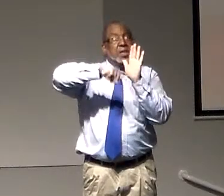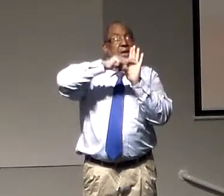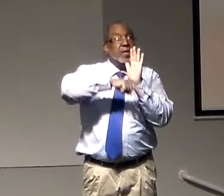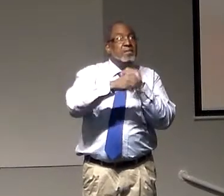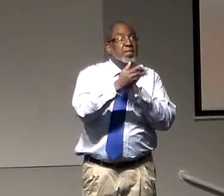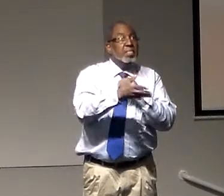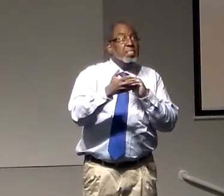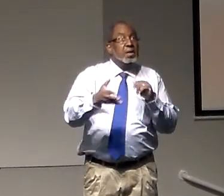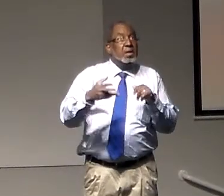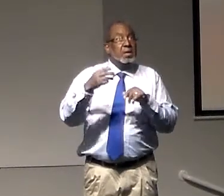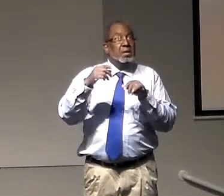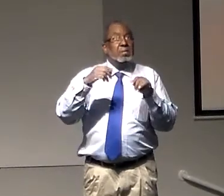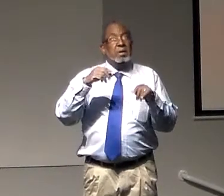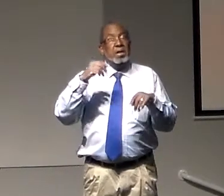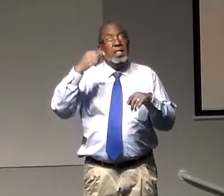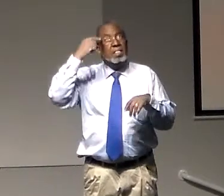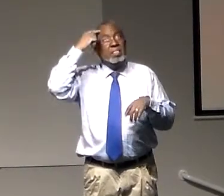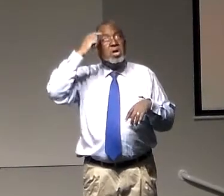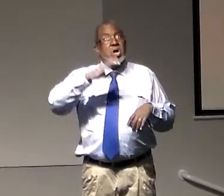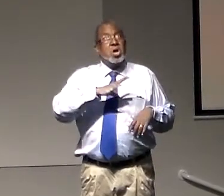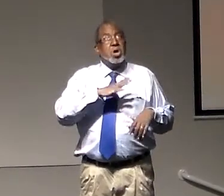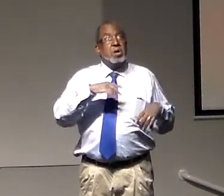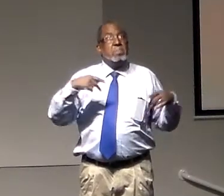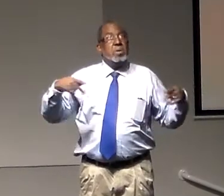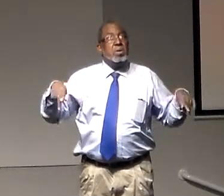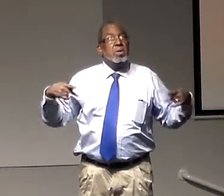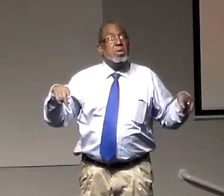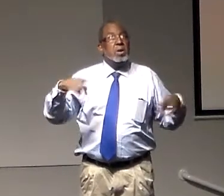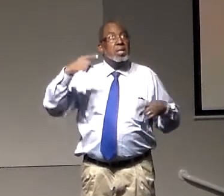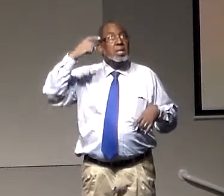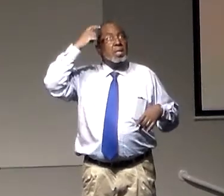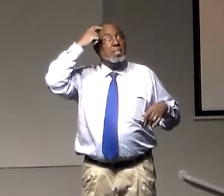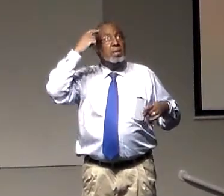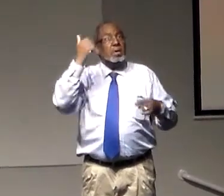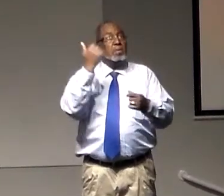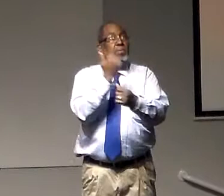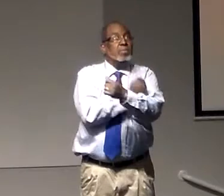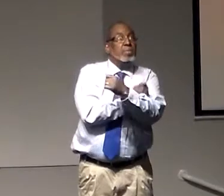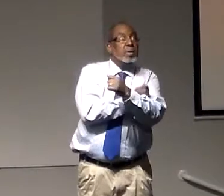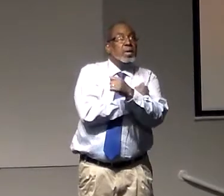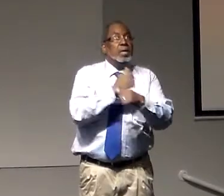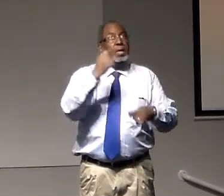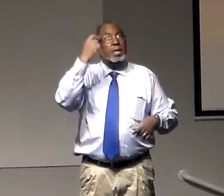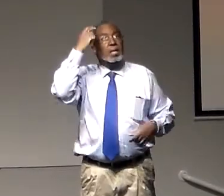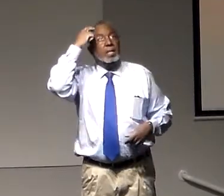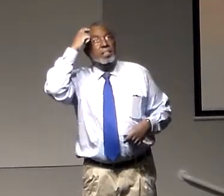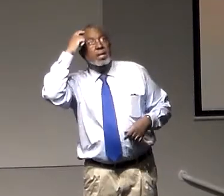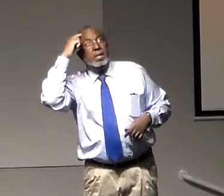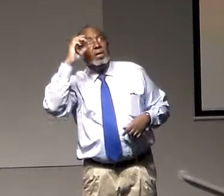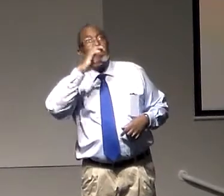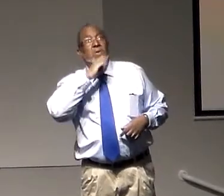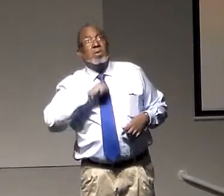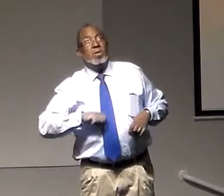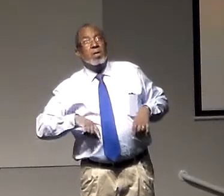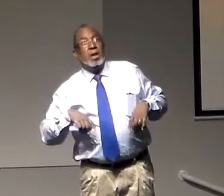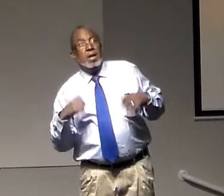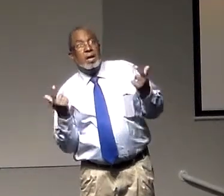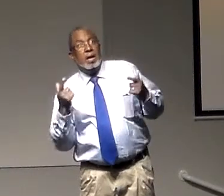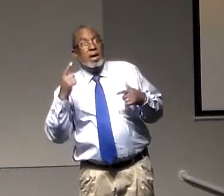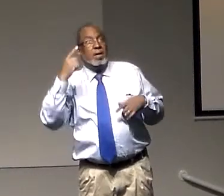think negative thing, and you say, oh, wow, I'm thinking parties, I'm thinking drugs, I'm thinking my